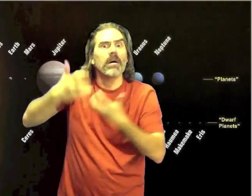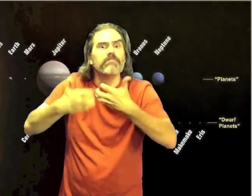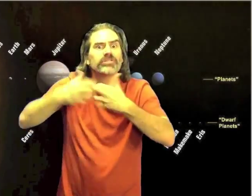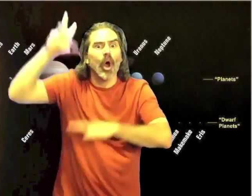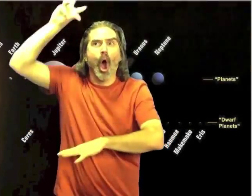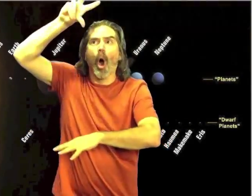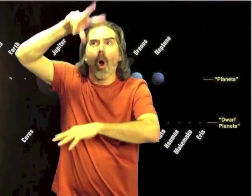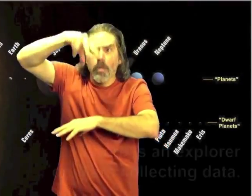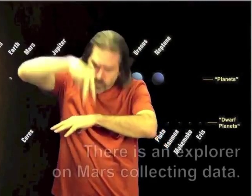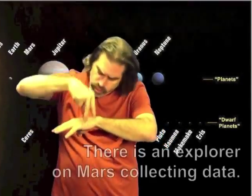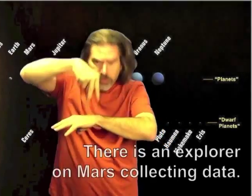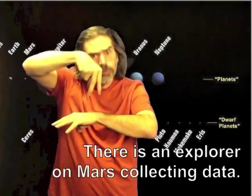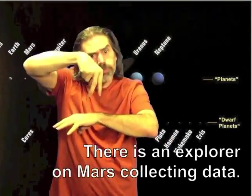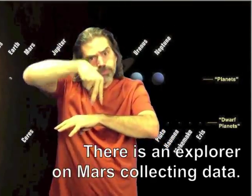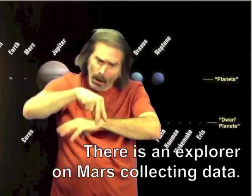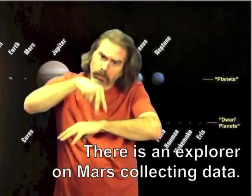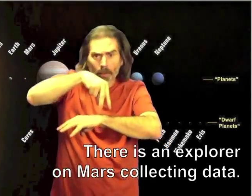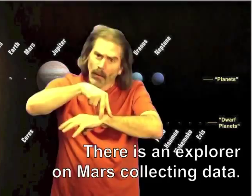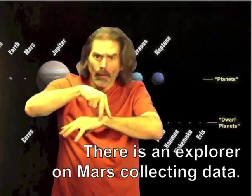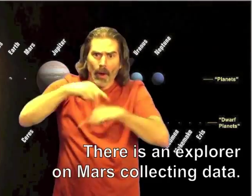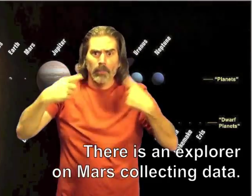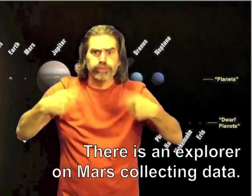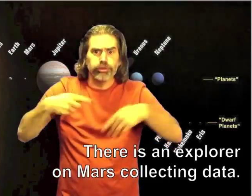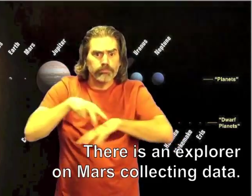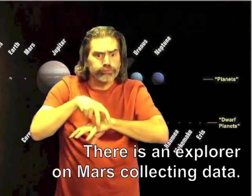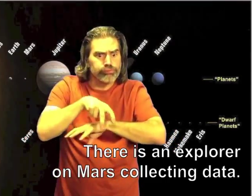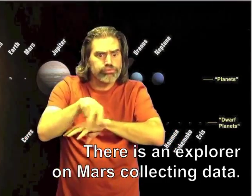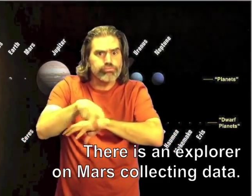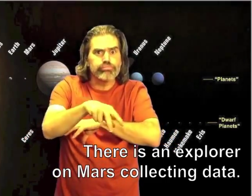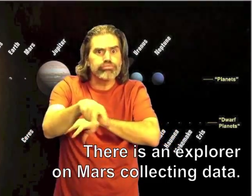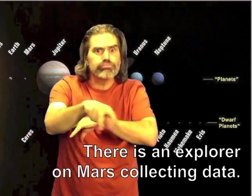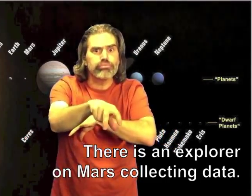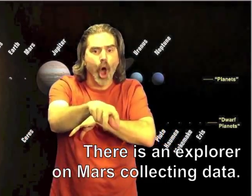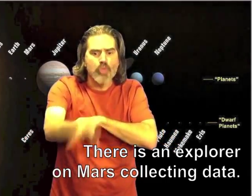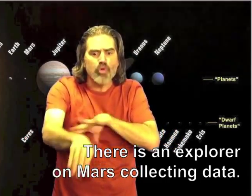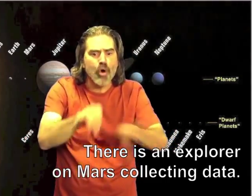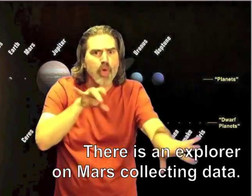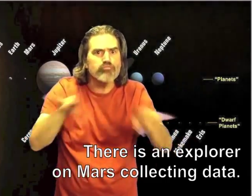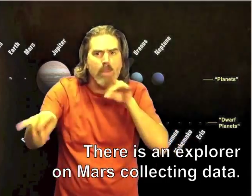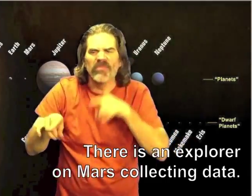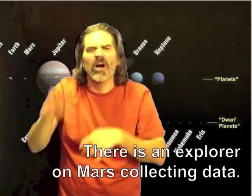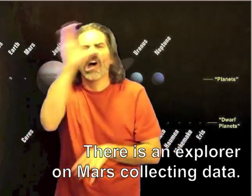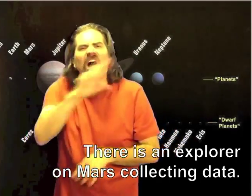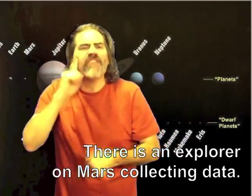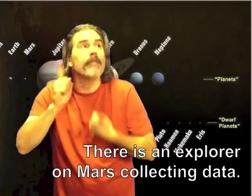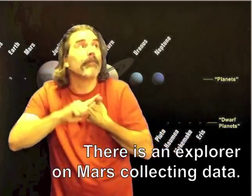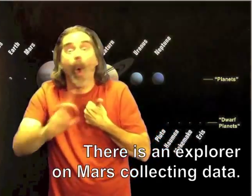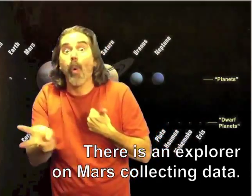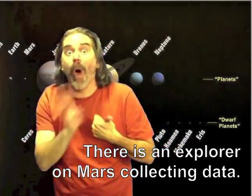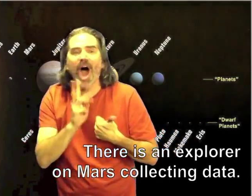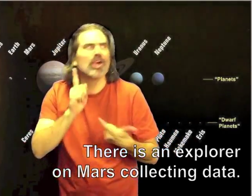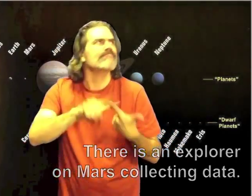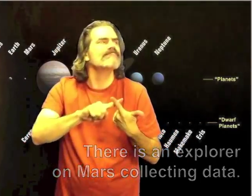And right before they leave, they see the explorer traveling around, collecting